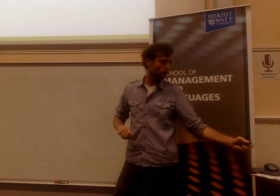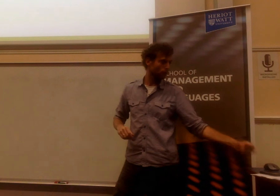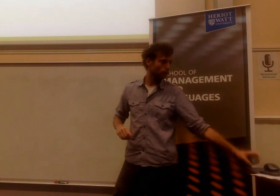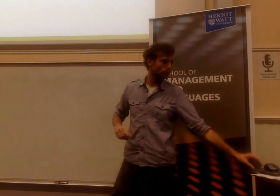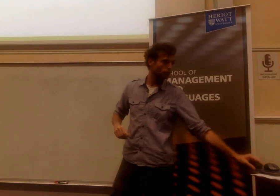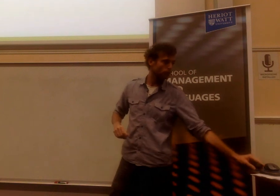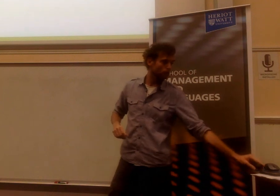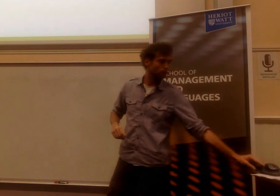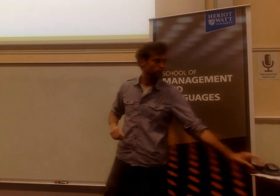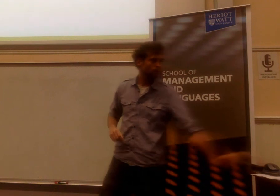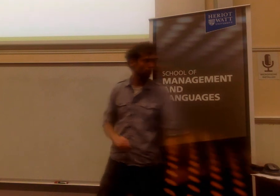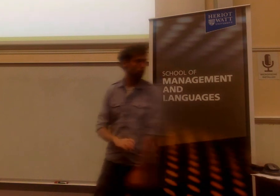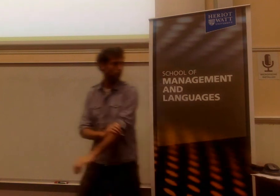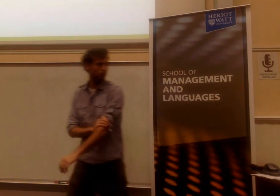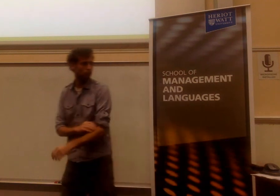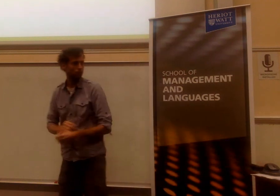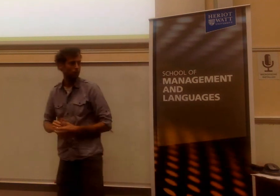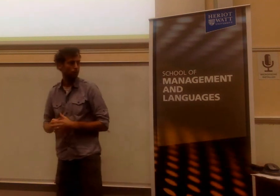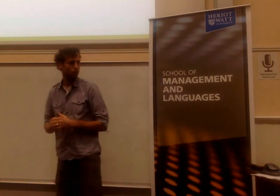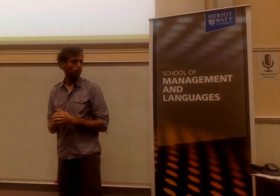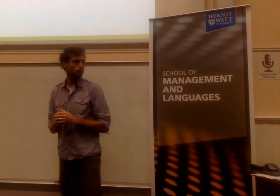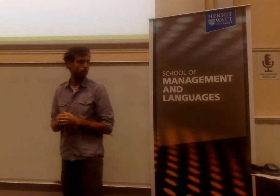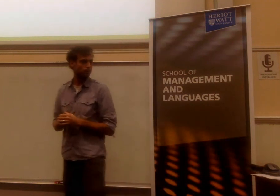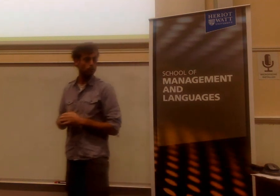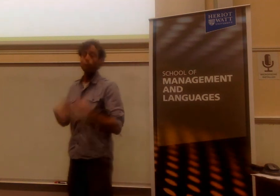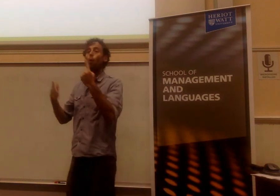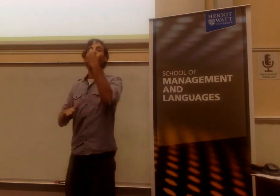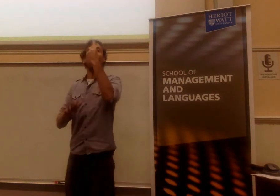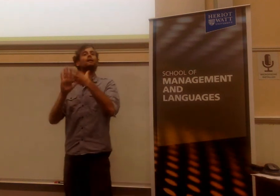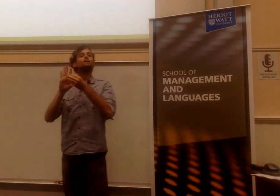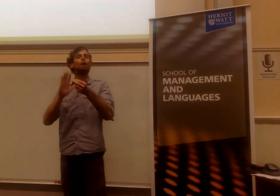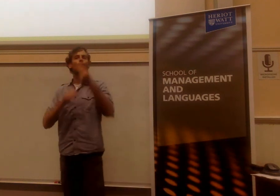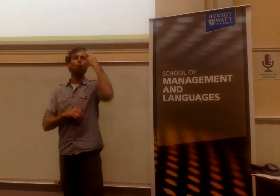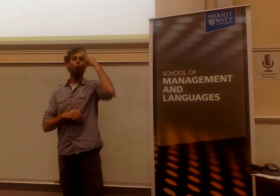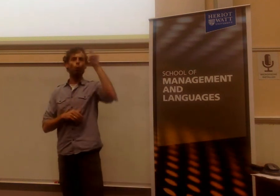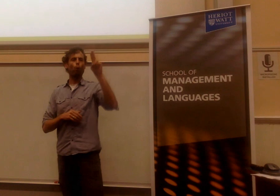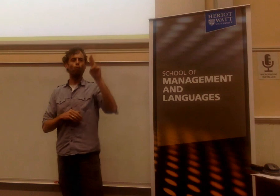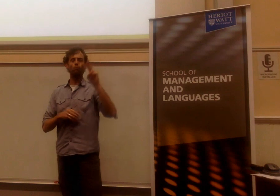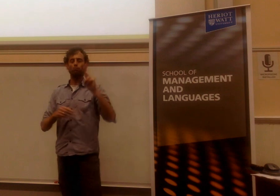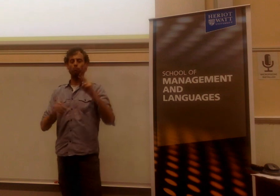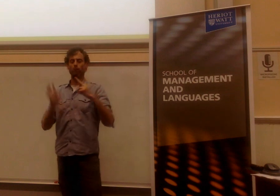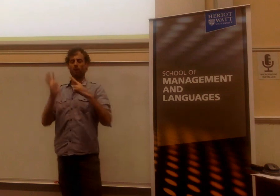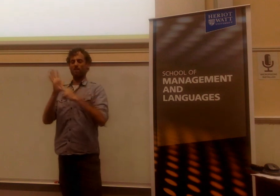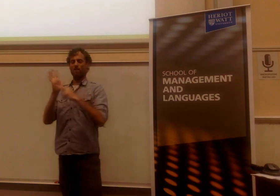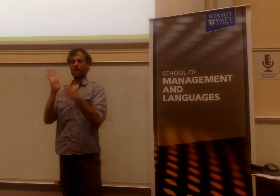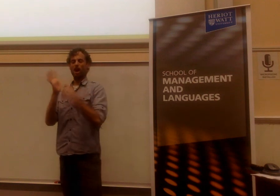people to gain access to European institutions, because they would have the choice of which language mode to use.